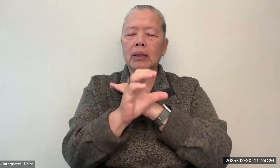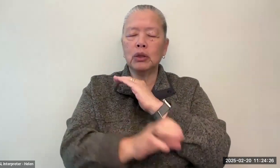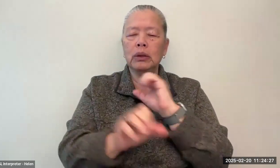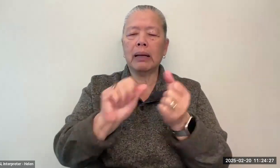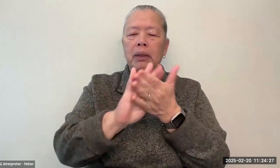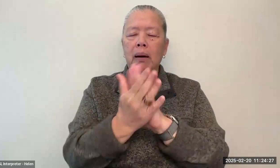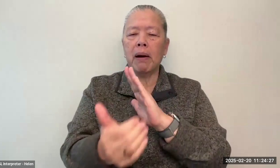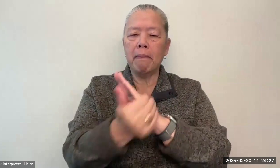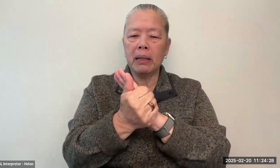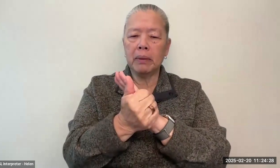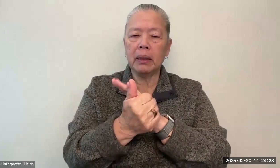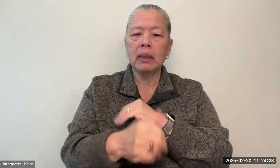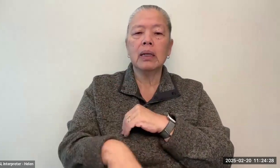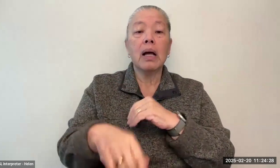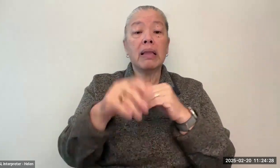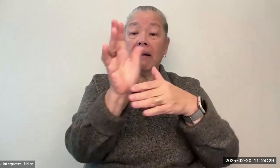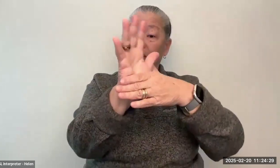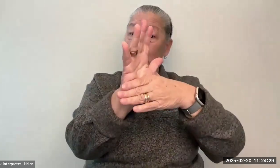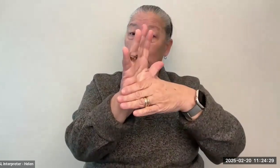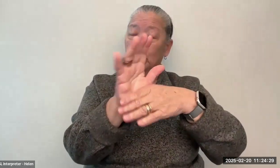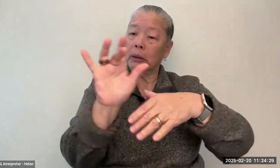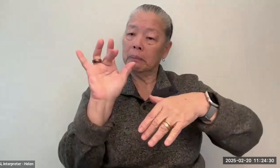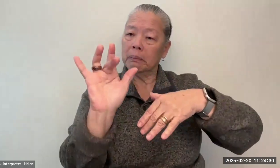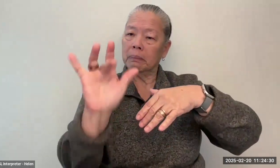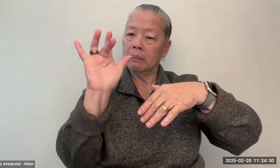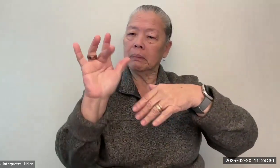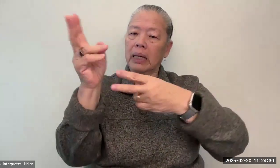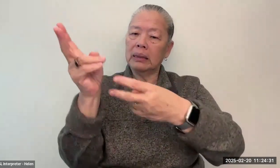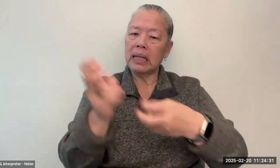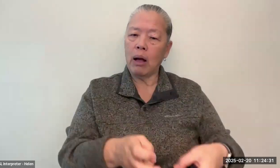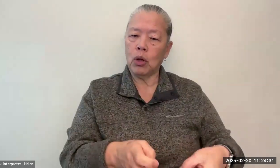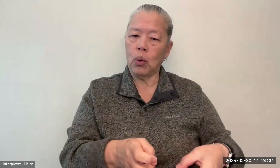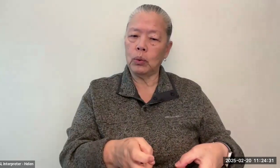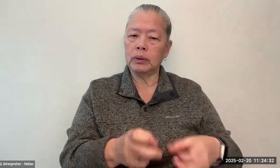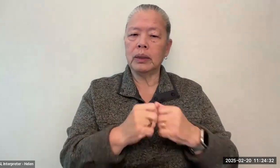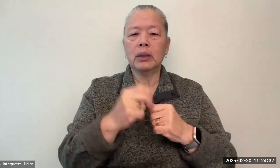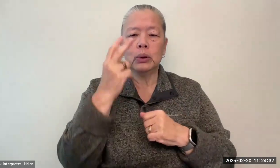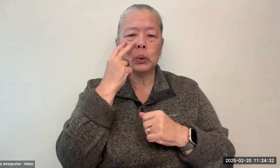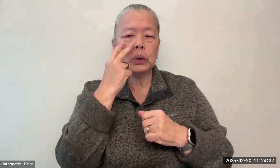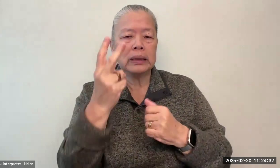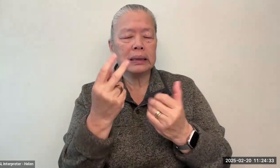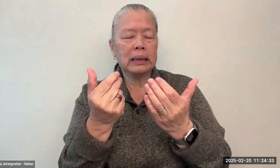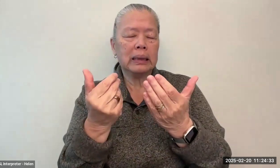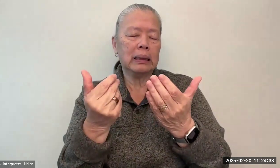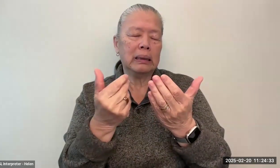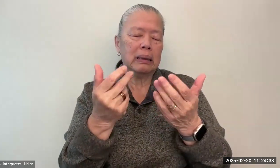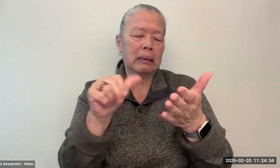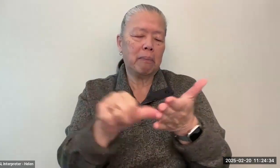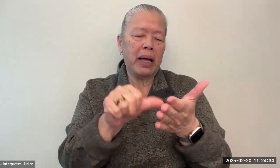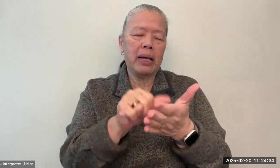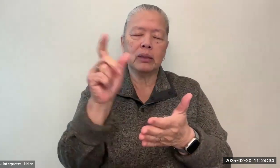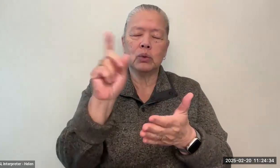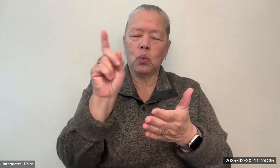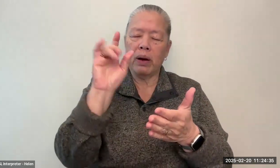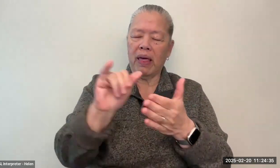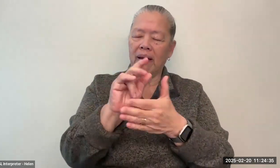video by clicking on the Download Video button, which, as with all of our videos, will open that new page where the video is stored. You can